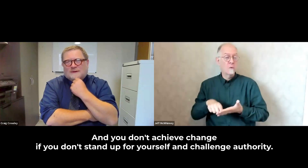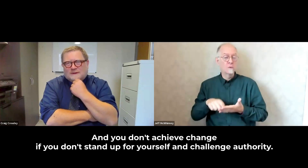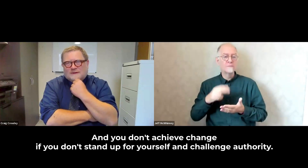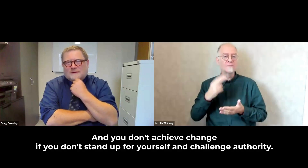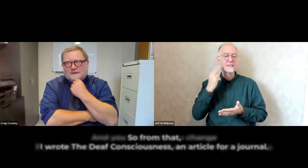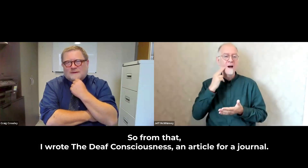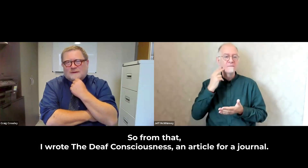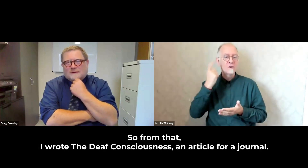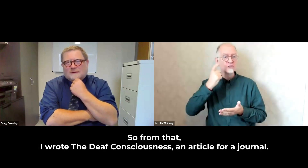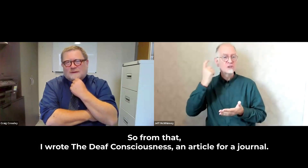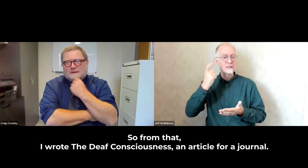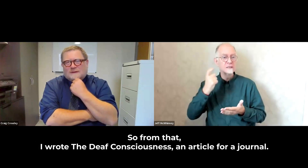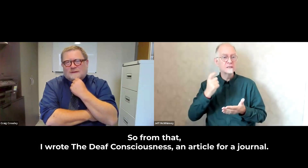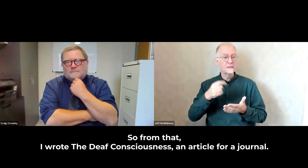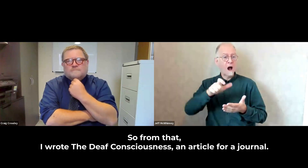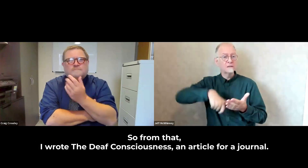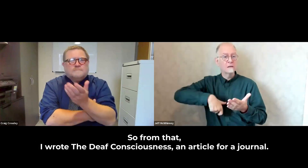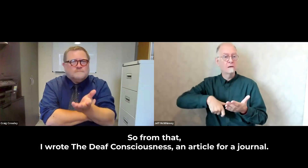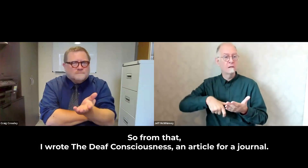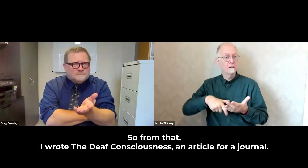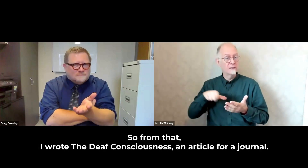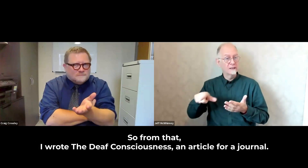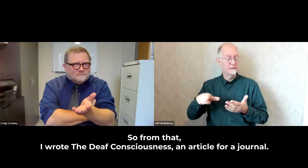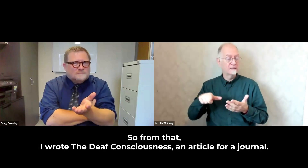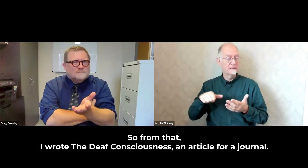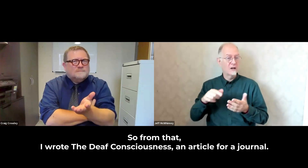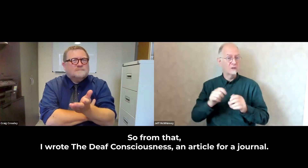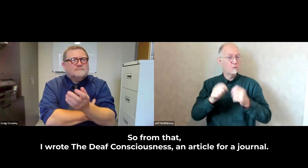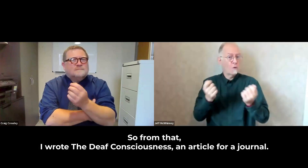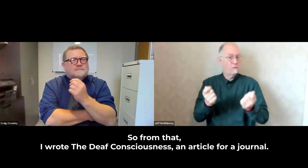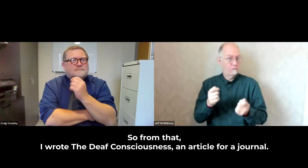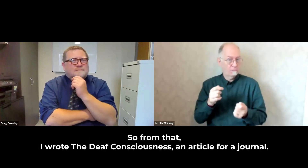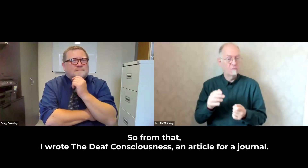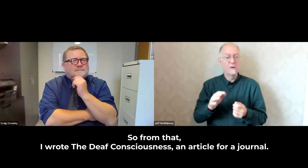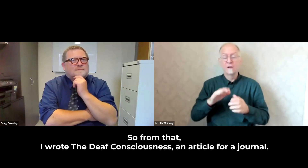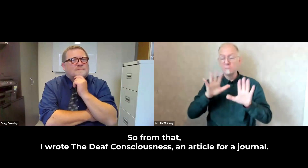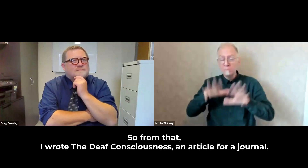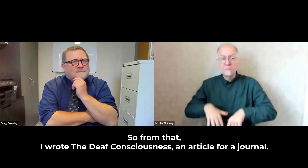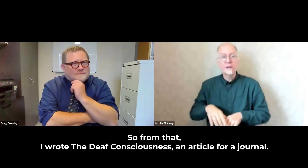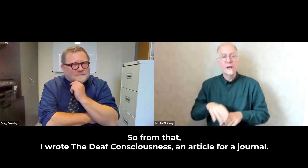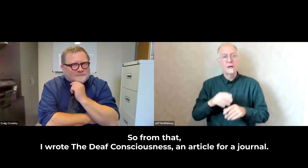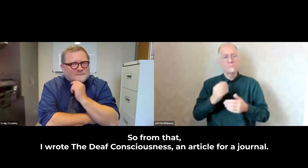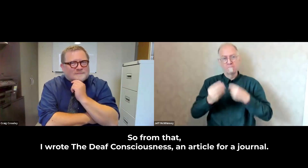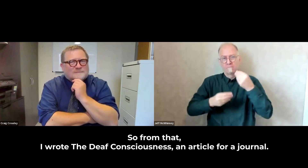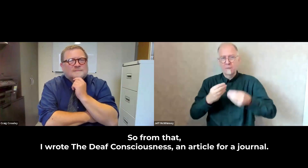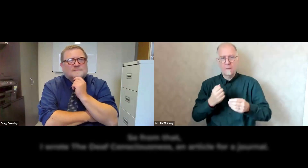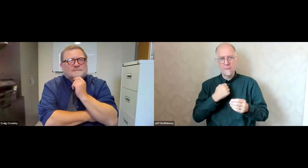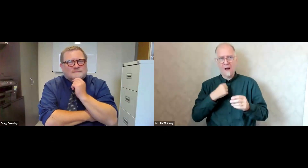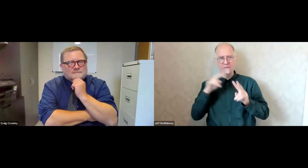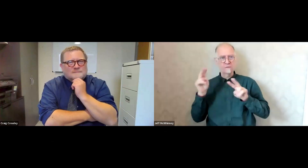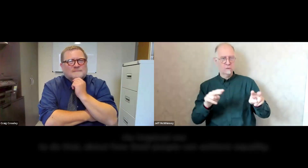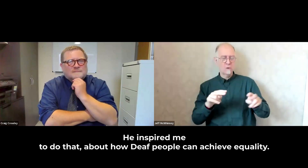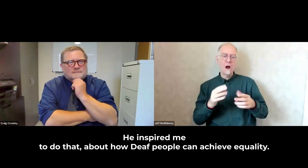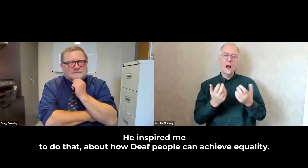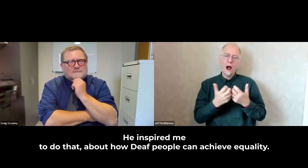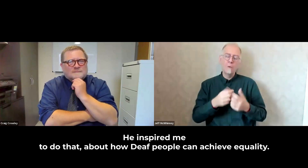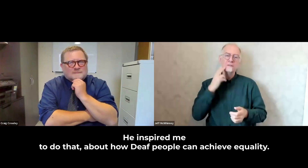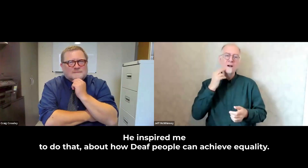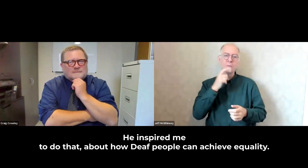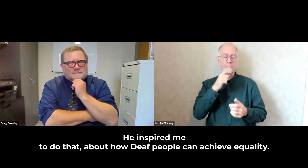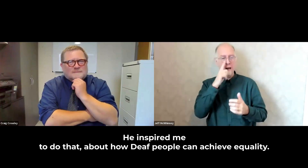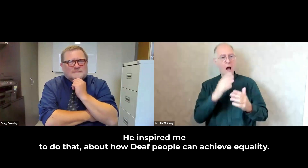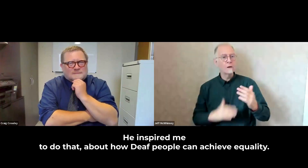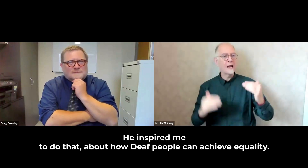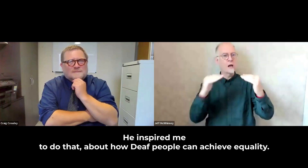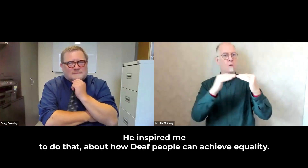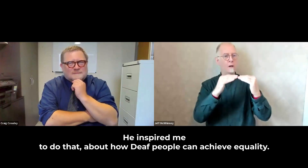and challenge authority. So from that, I wrote The Deaf Consciousness, an article for a journal. He inspired